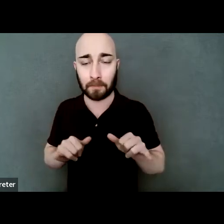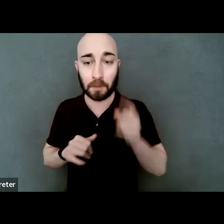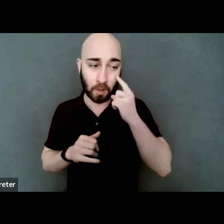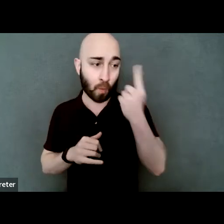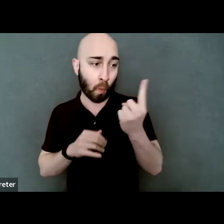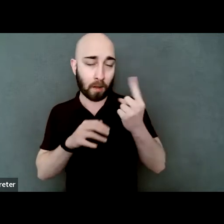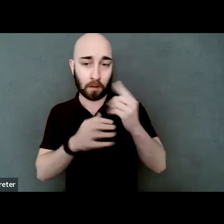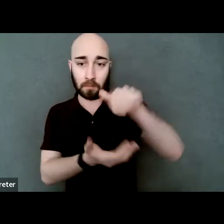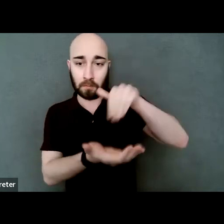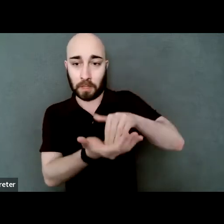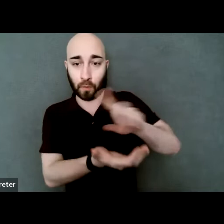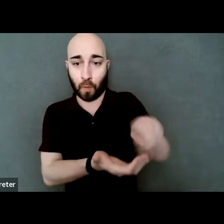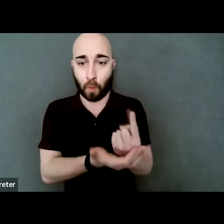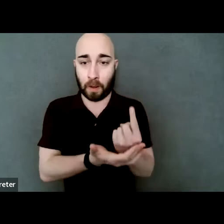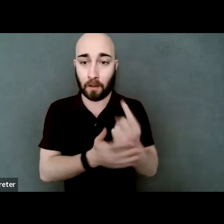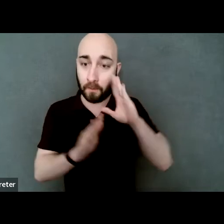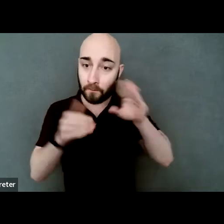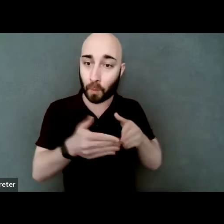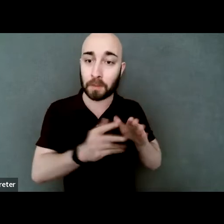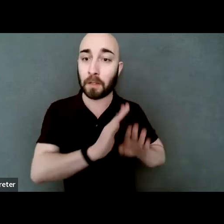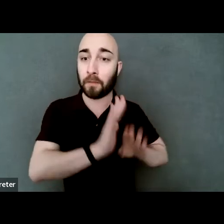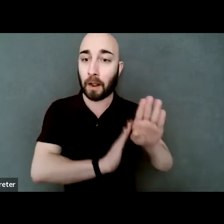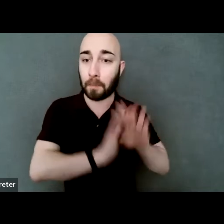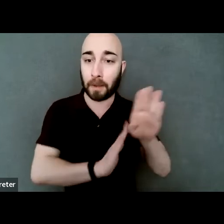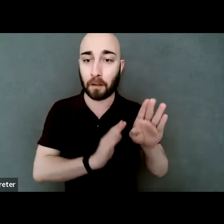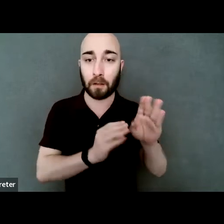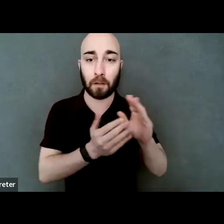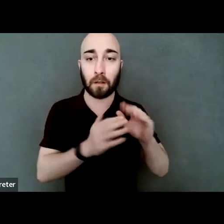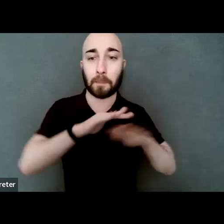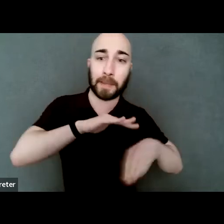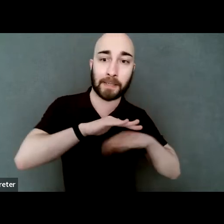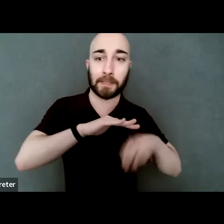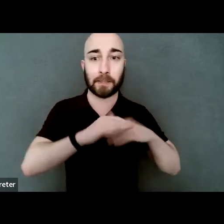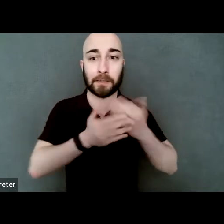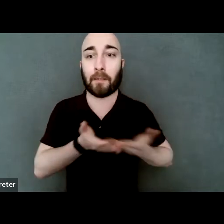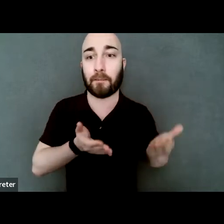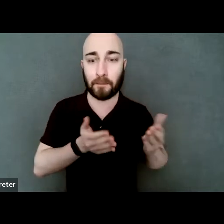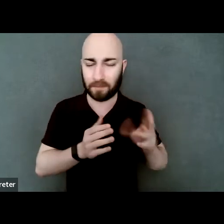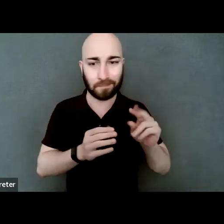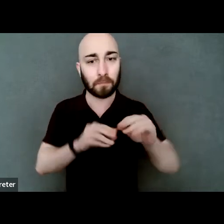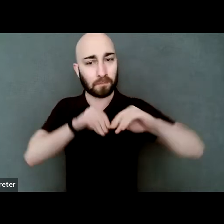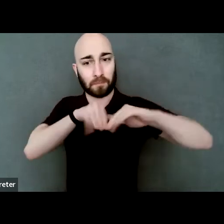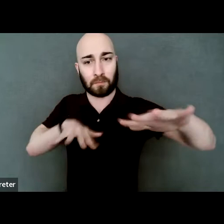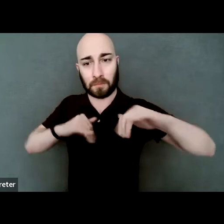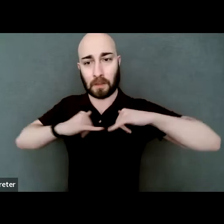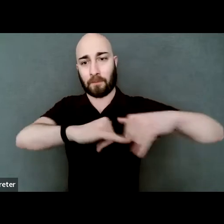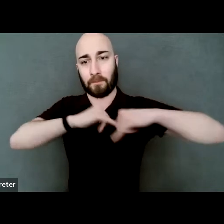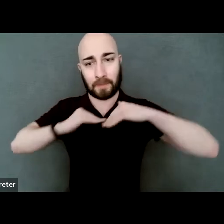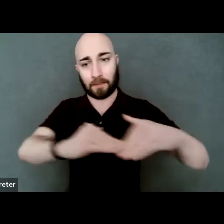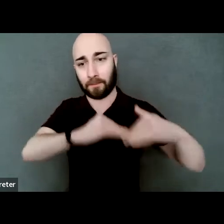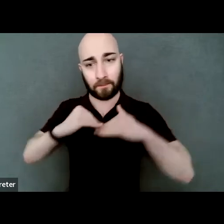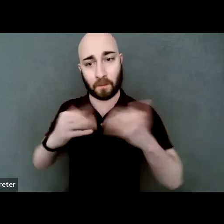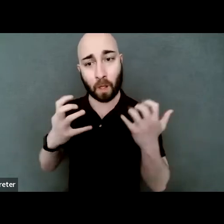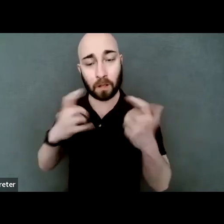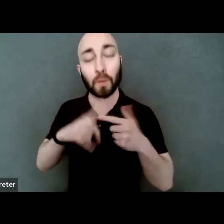was going to be only focused on developmental remedial type of curriculum. So they did a sit-in to ask for